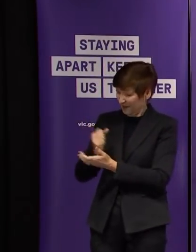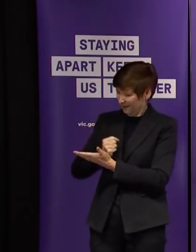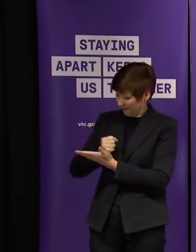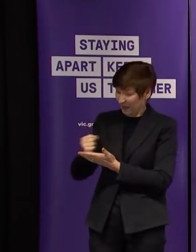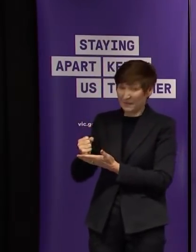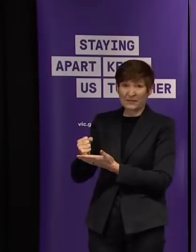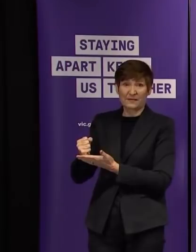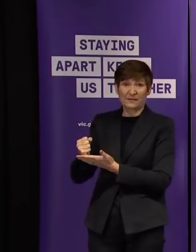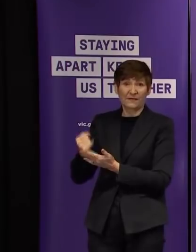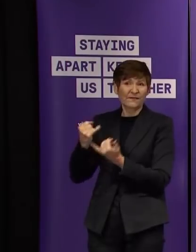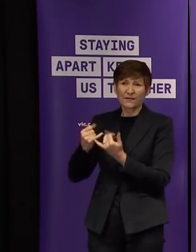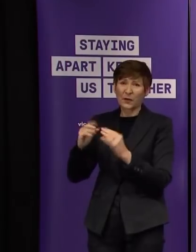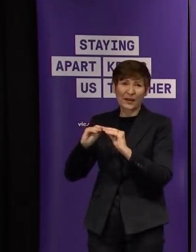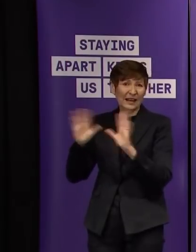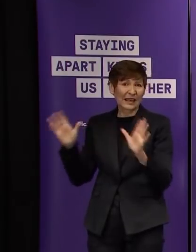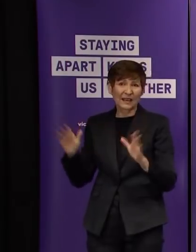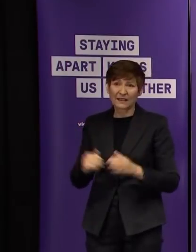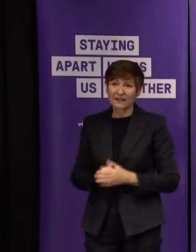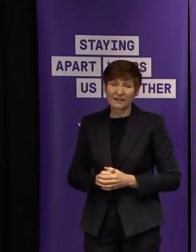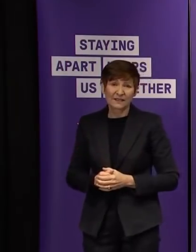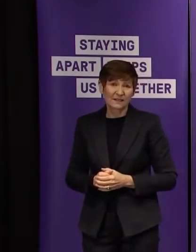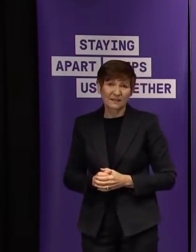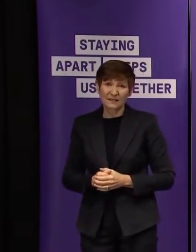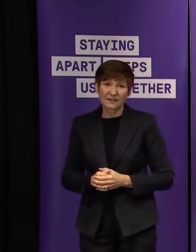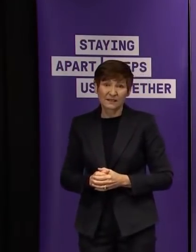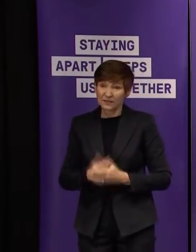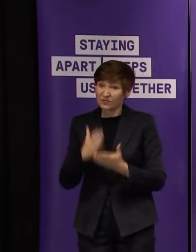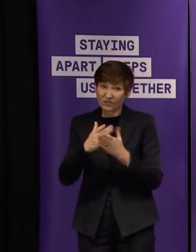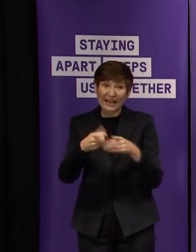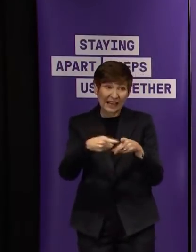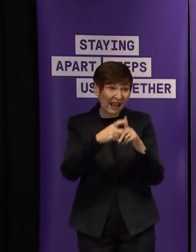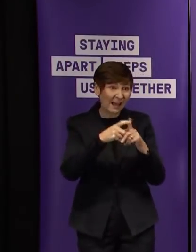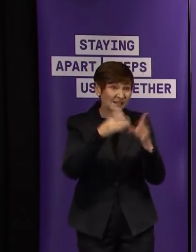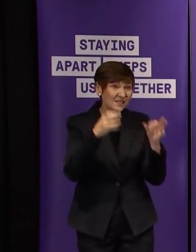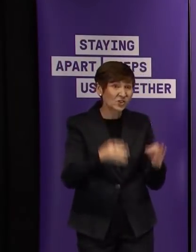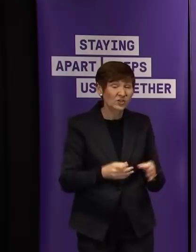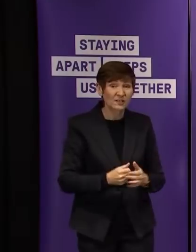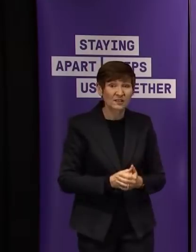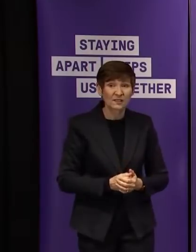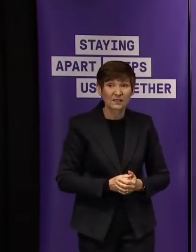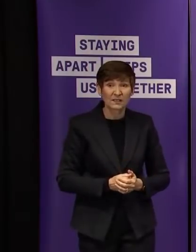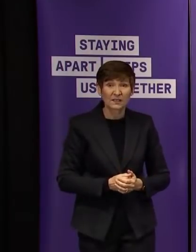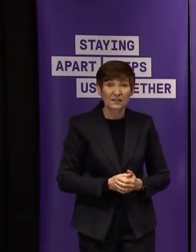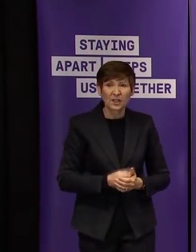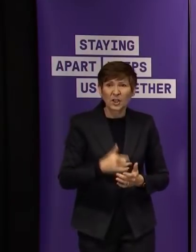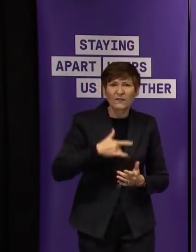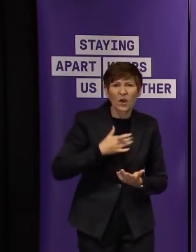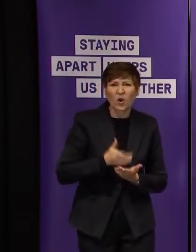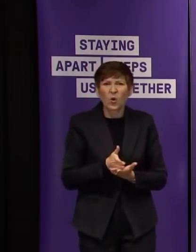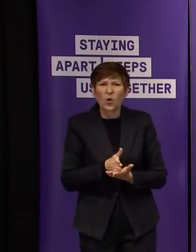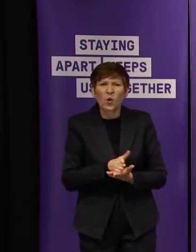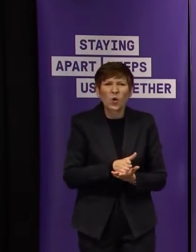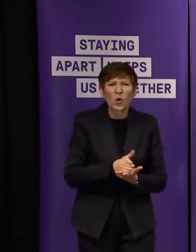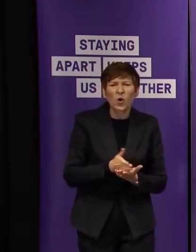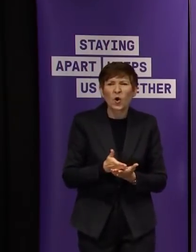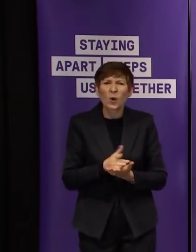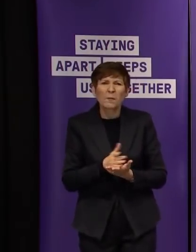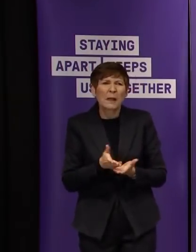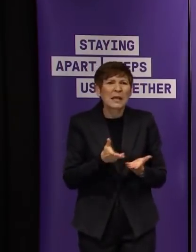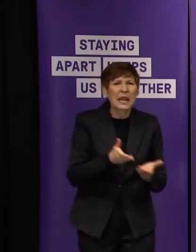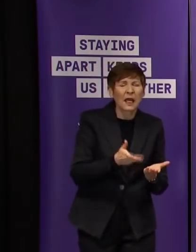choice. As I said, these are difficult decisions, not because they're a 50-50, genuinely you could go either